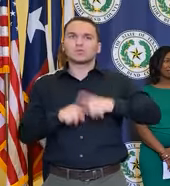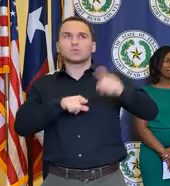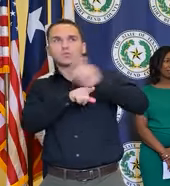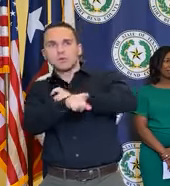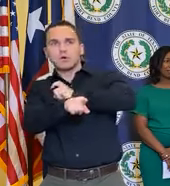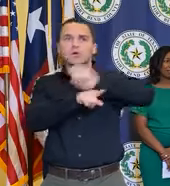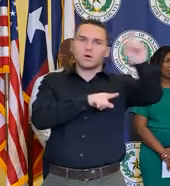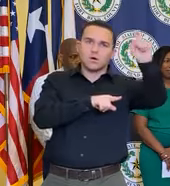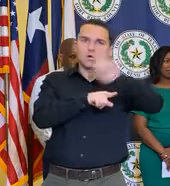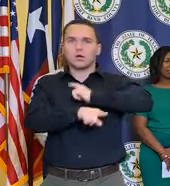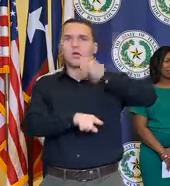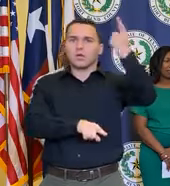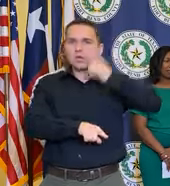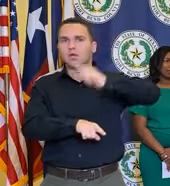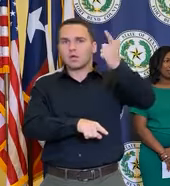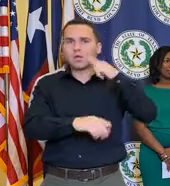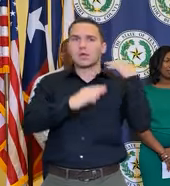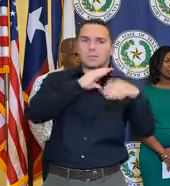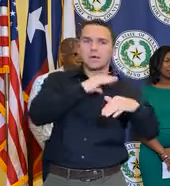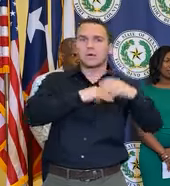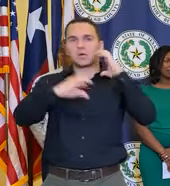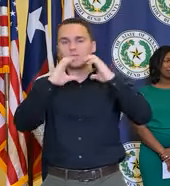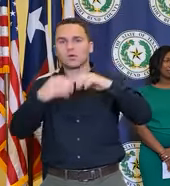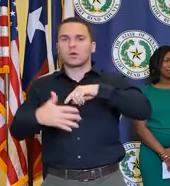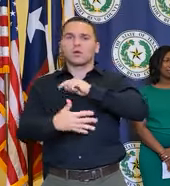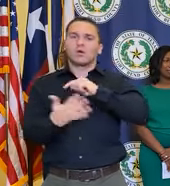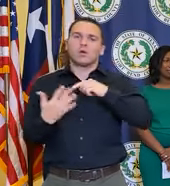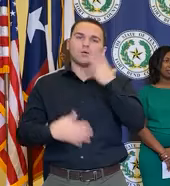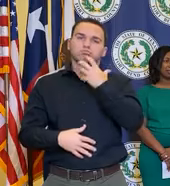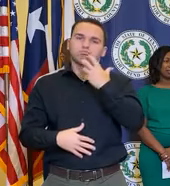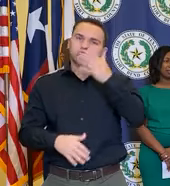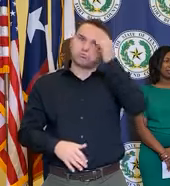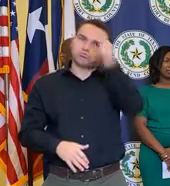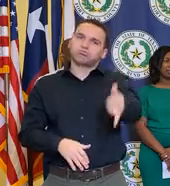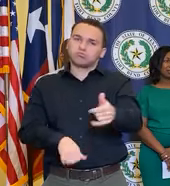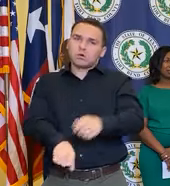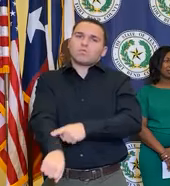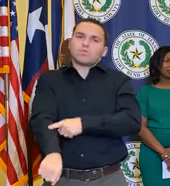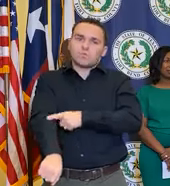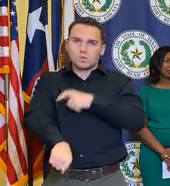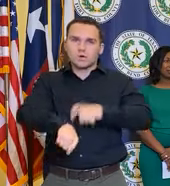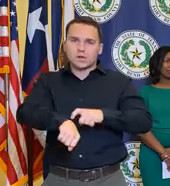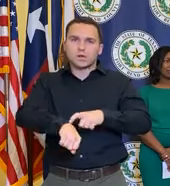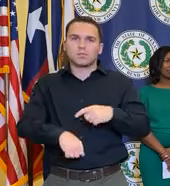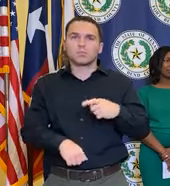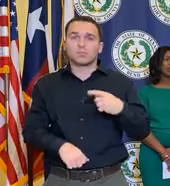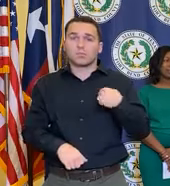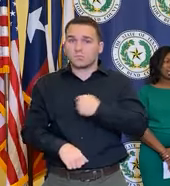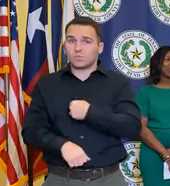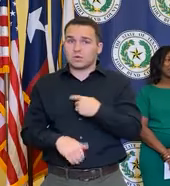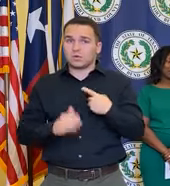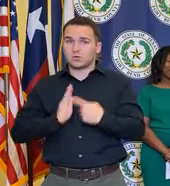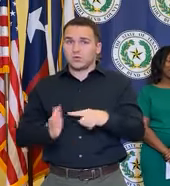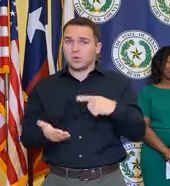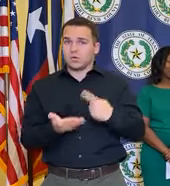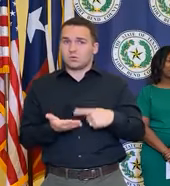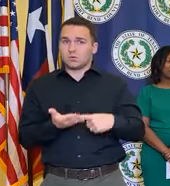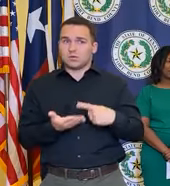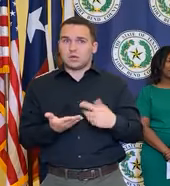took a while, and so that's why it took a while. I mean, you know, we started this conversation at least a year and a half,